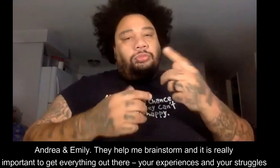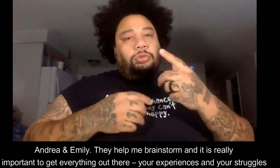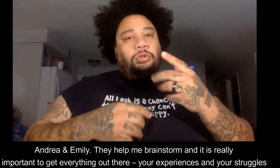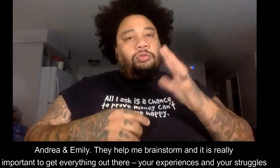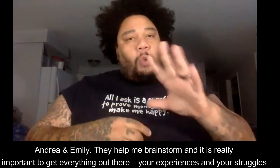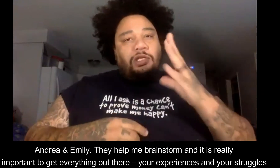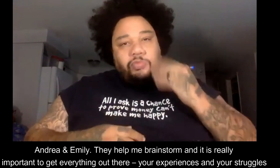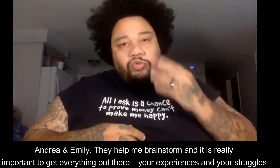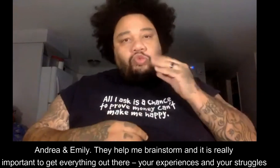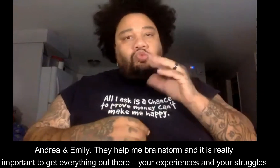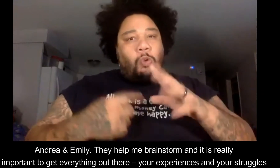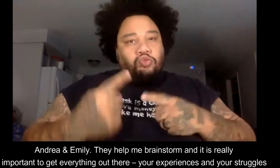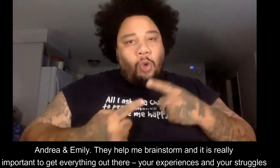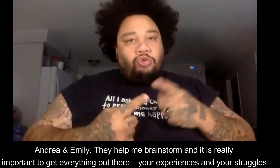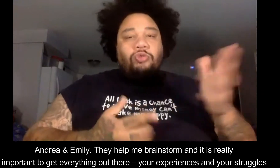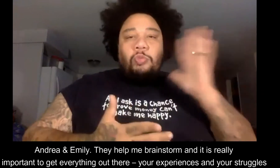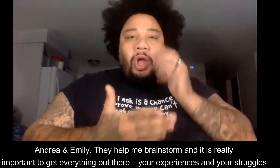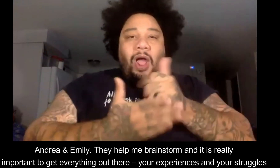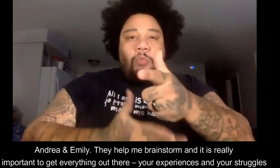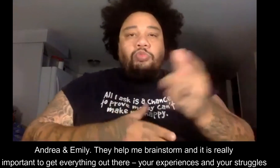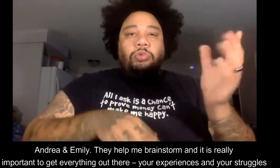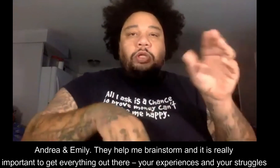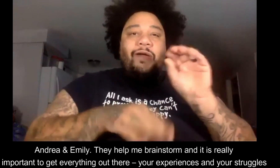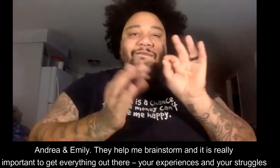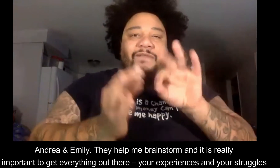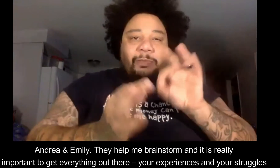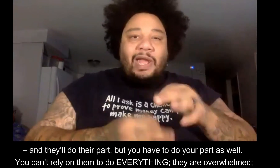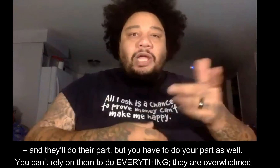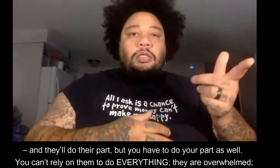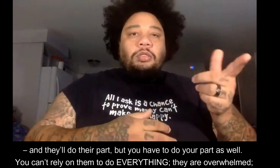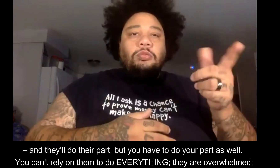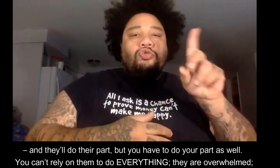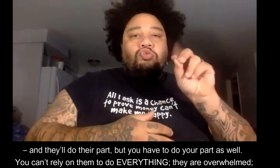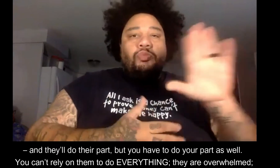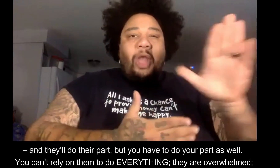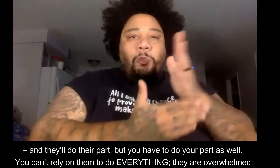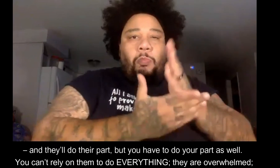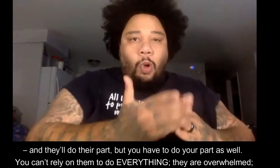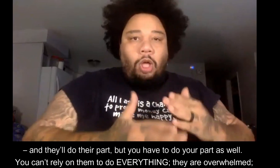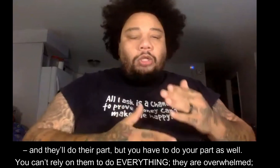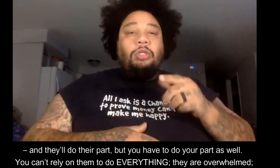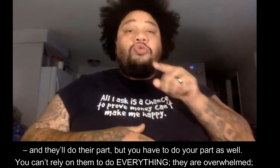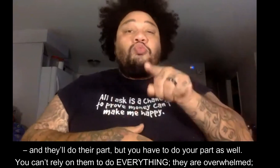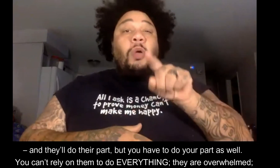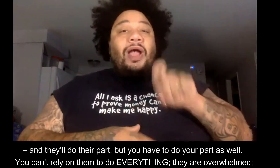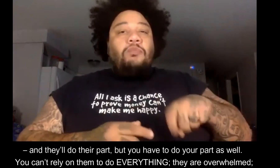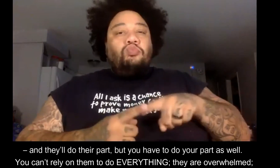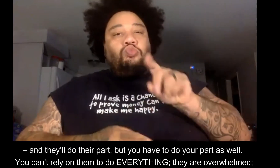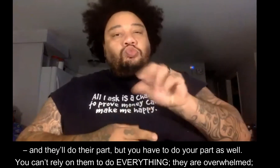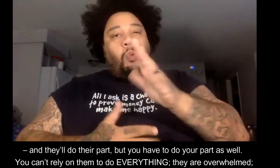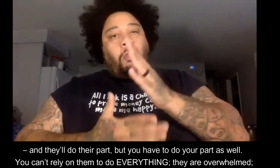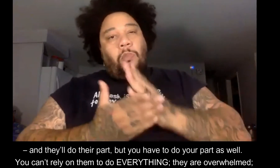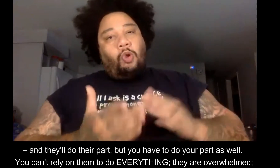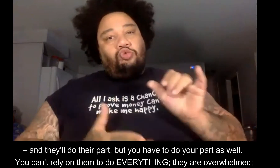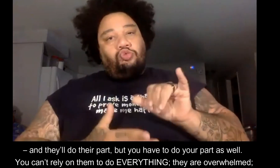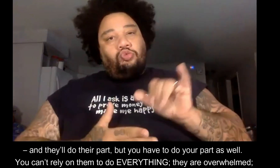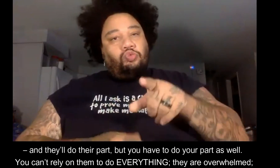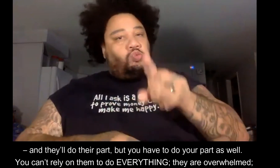really important to get everything out there, your experiences, your struggles, and they'll do their part, but you have to do your part